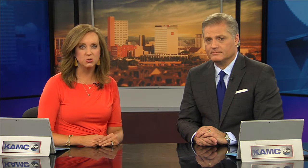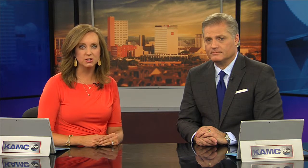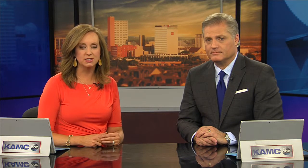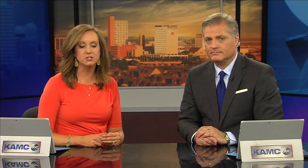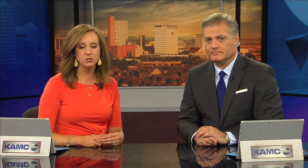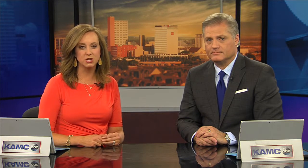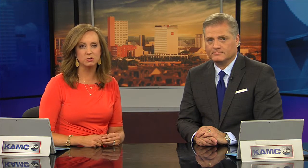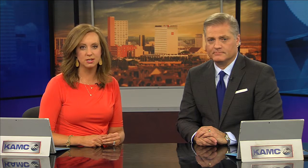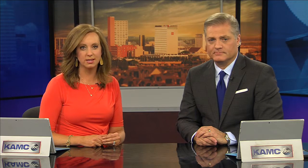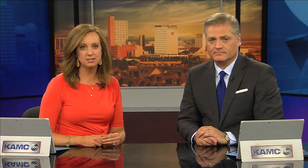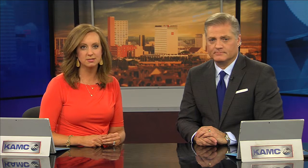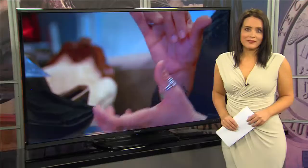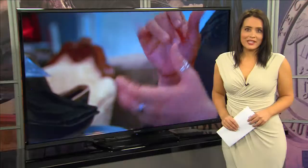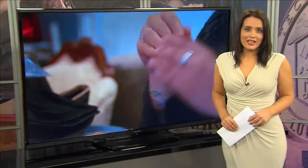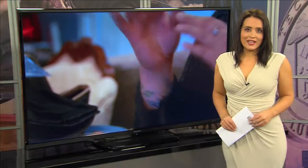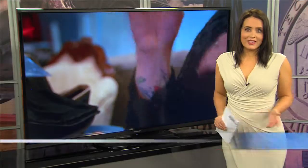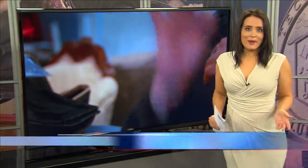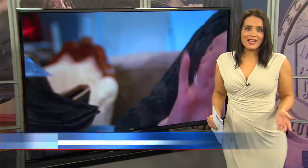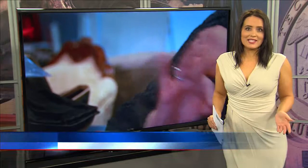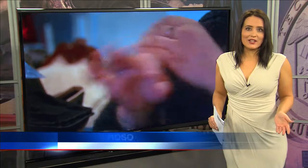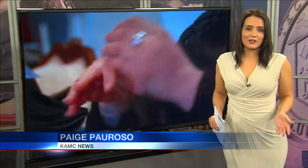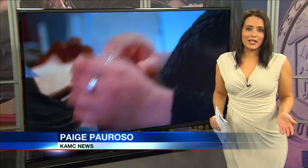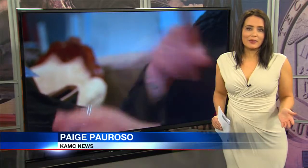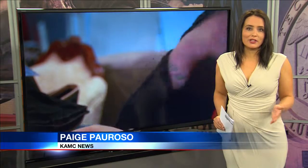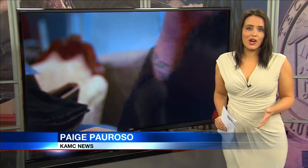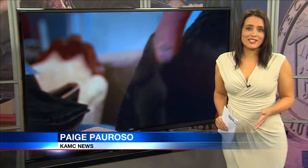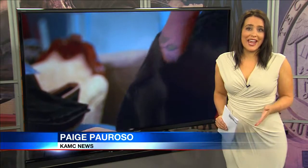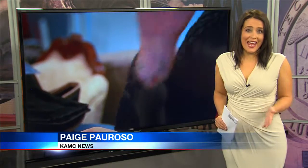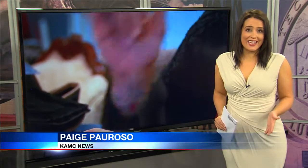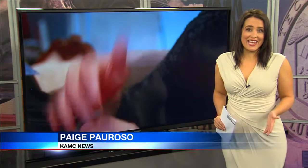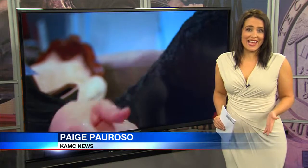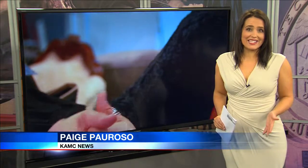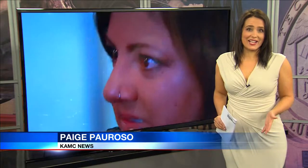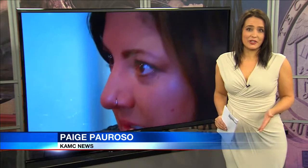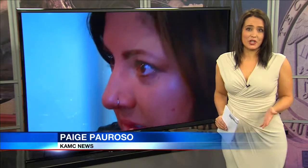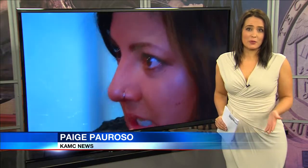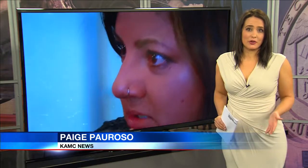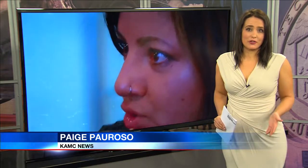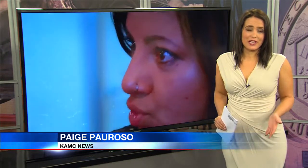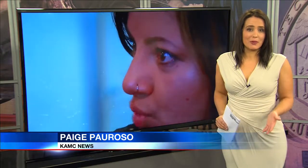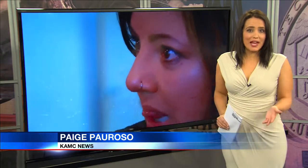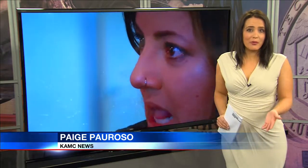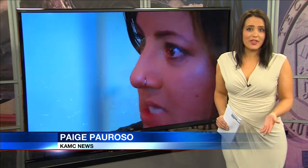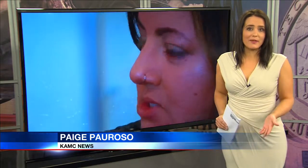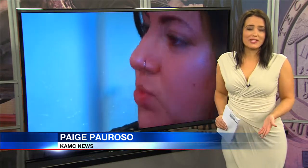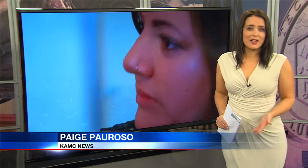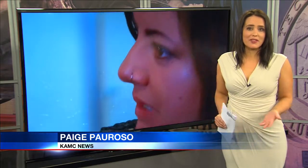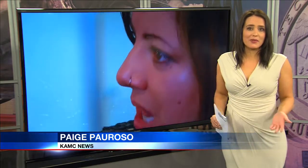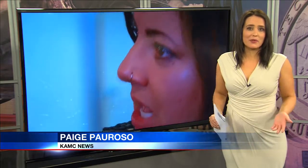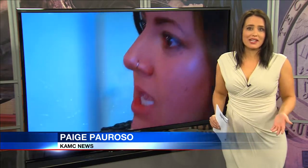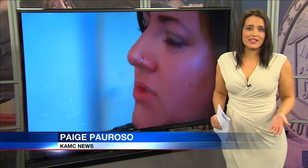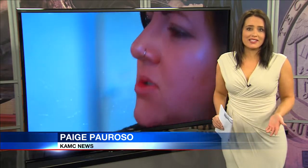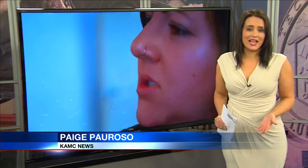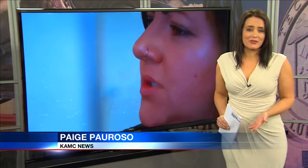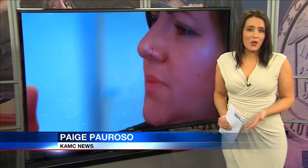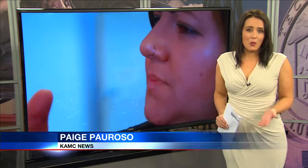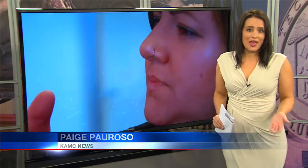joins us in studio tonight. In the past year, Lubbock lost eight ASL interpreters, and without them, the deaf community is left without